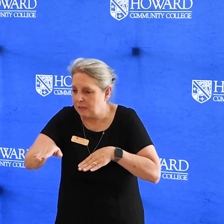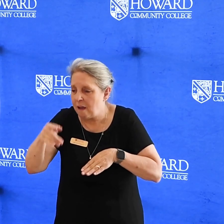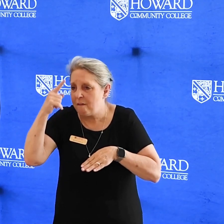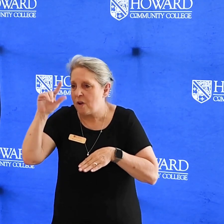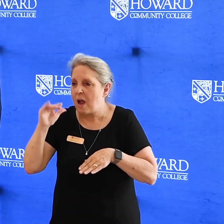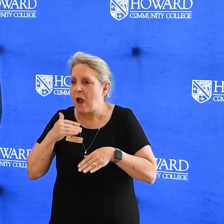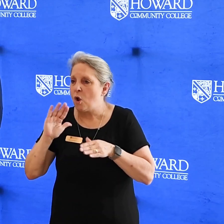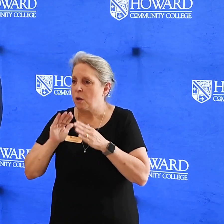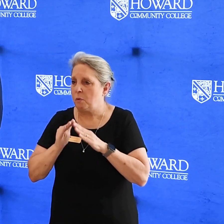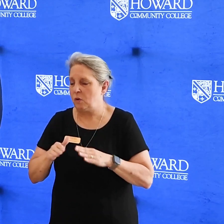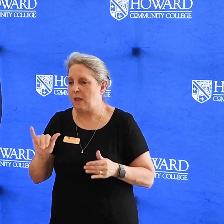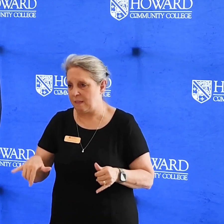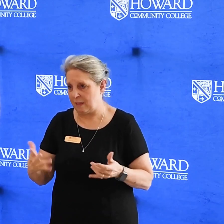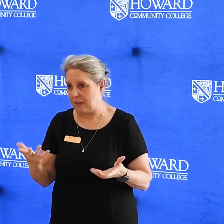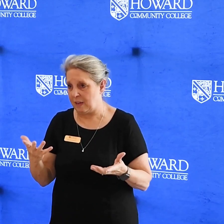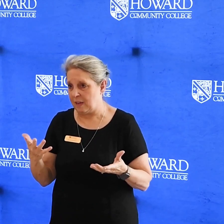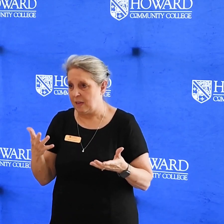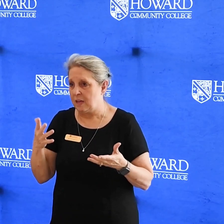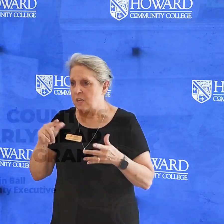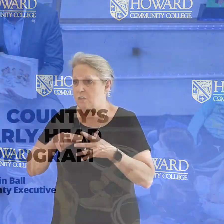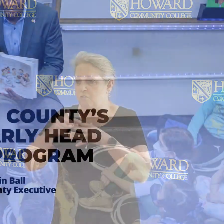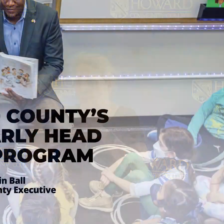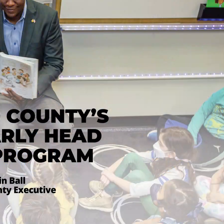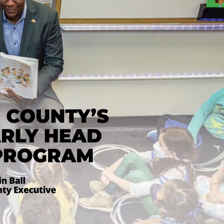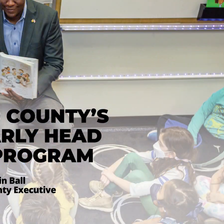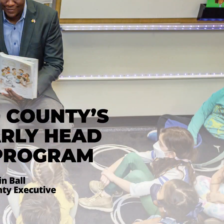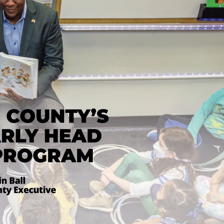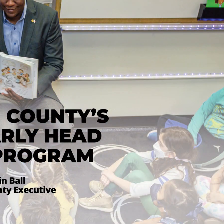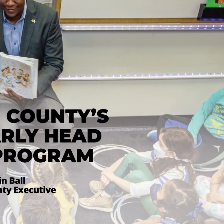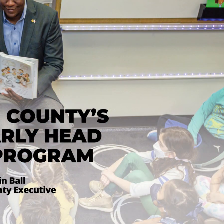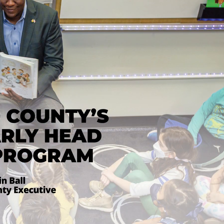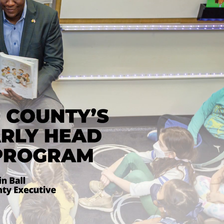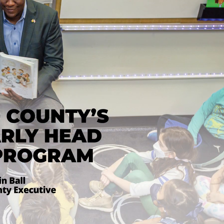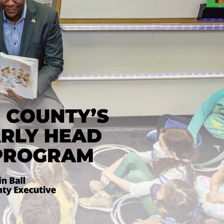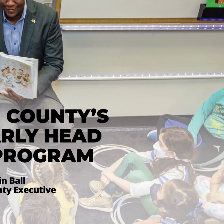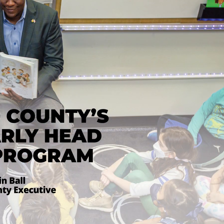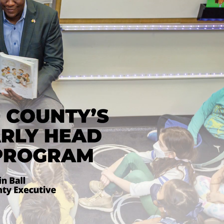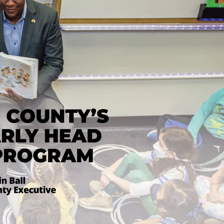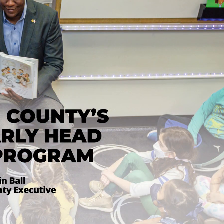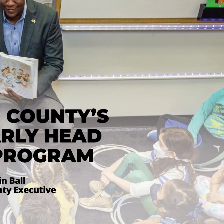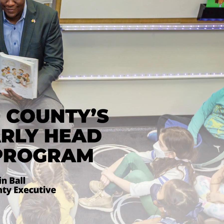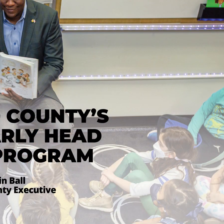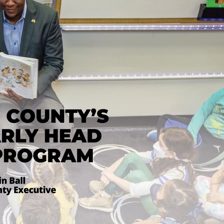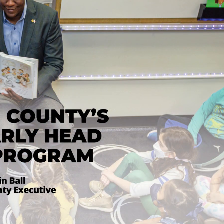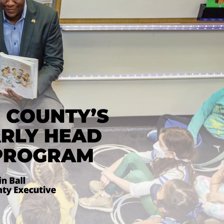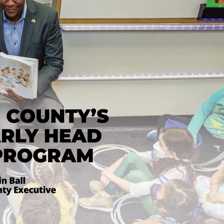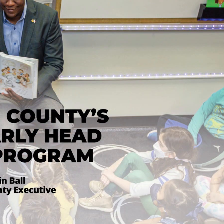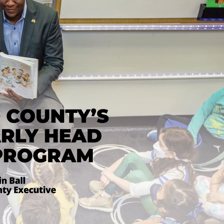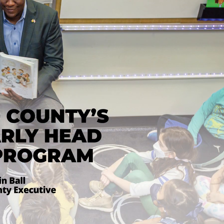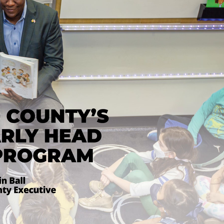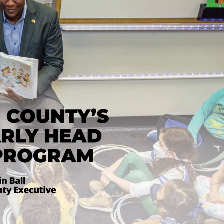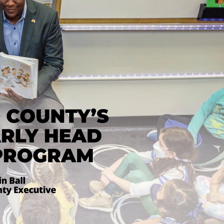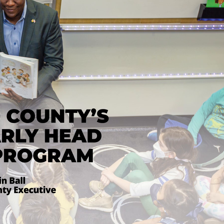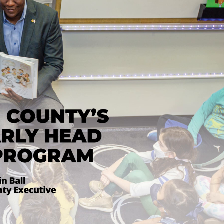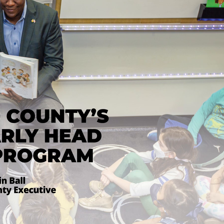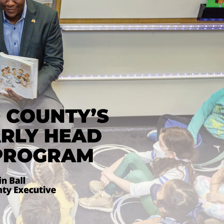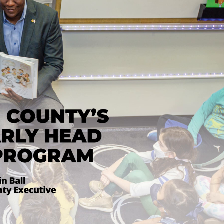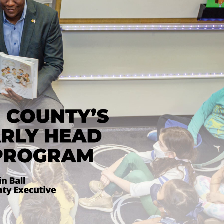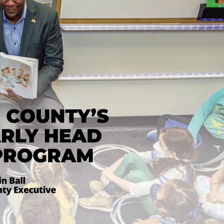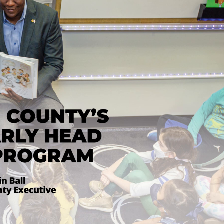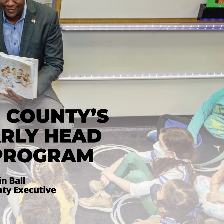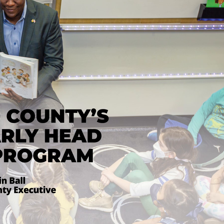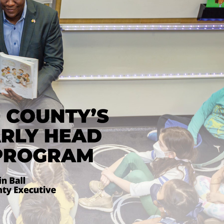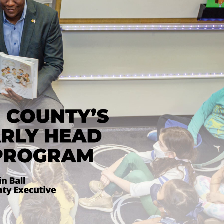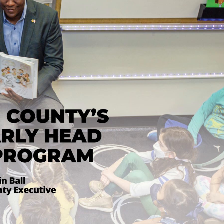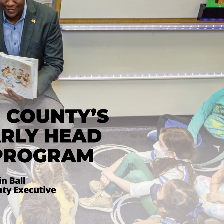for our community by launching Howard County's very first early Head Start program for children ages 0